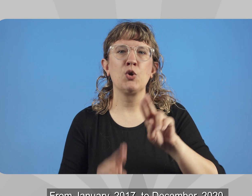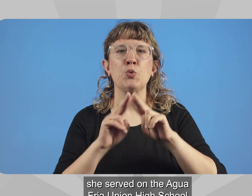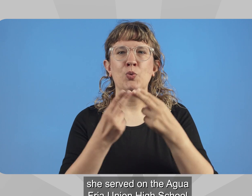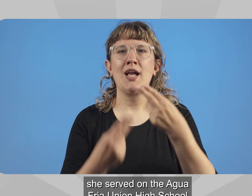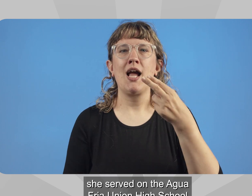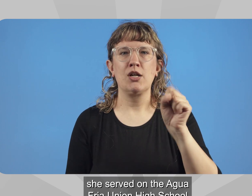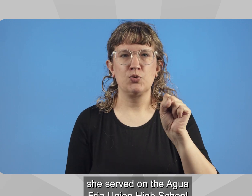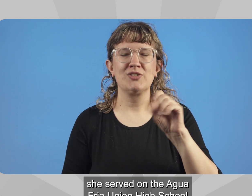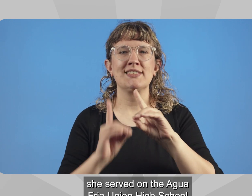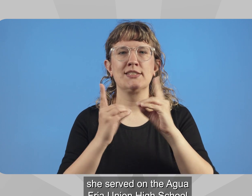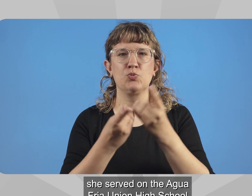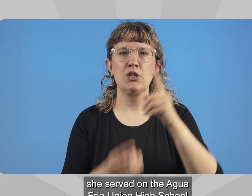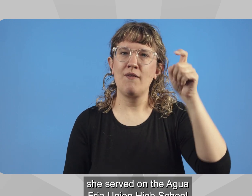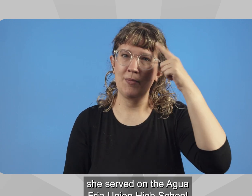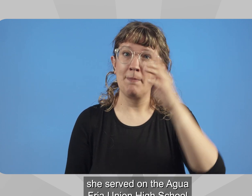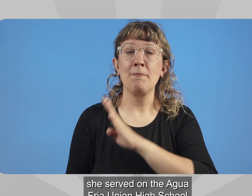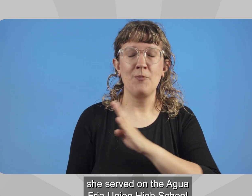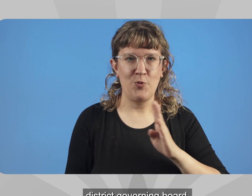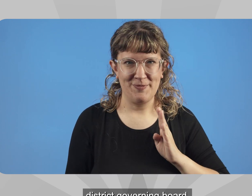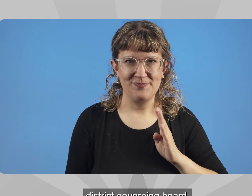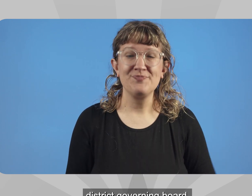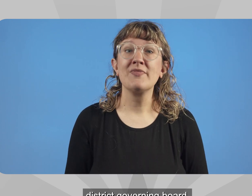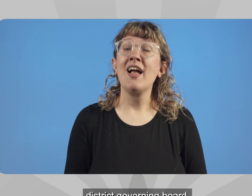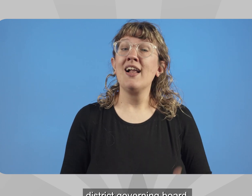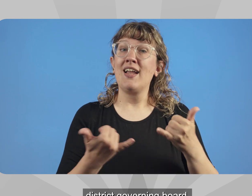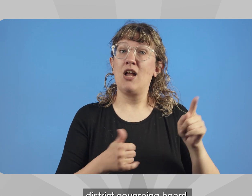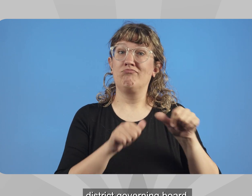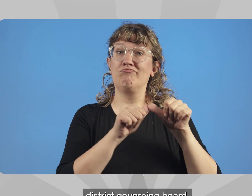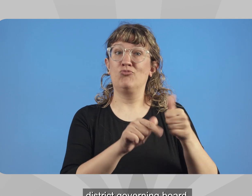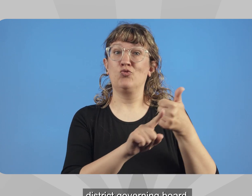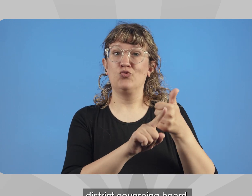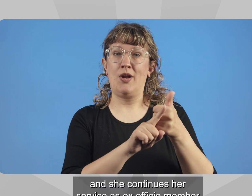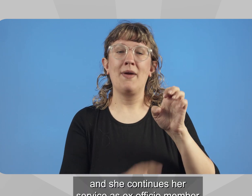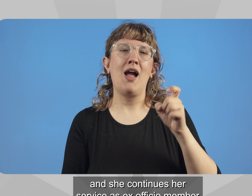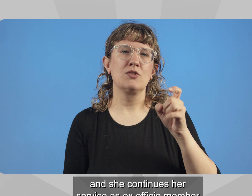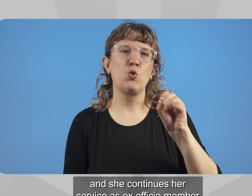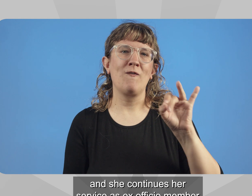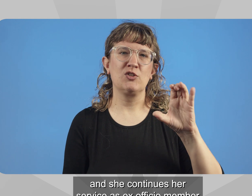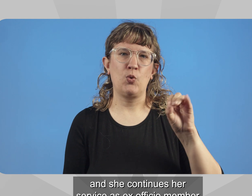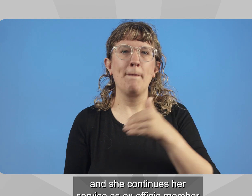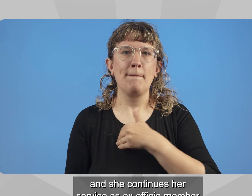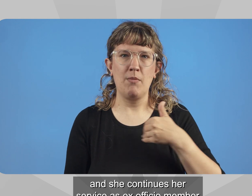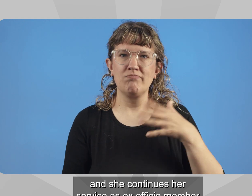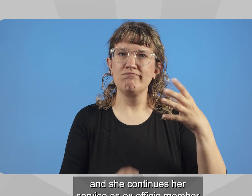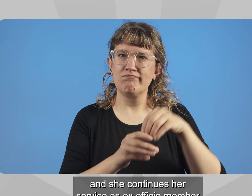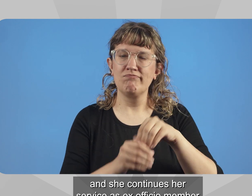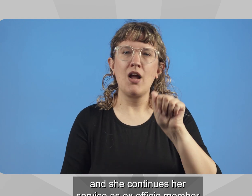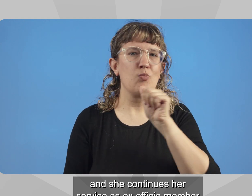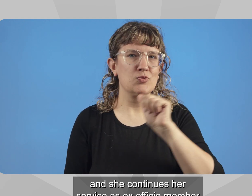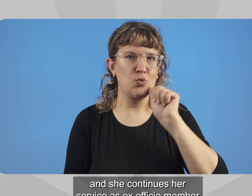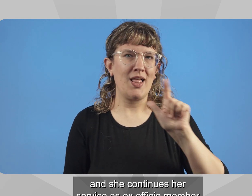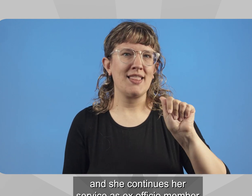2020, she served on the Agua Fria Union High School District Governing Board. And she continues her service as